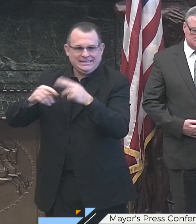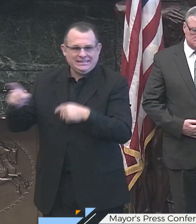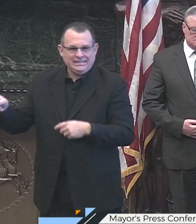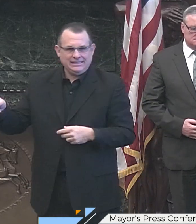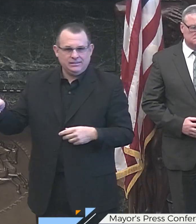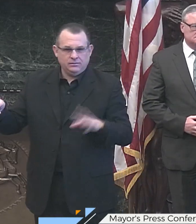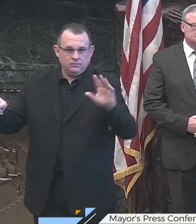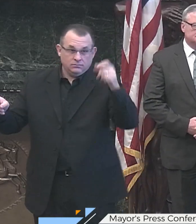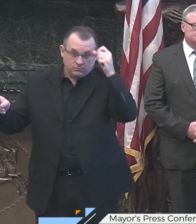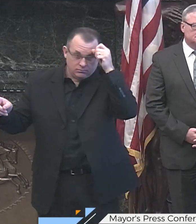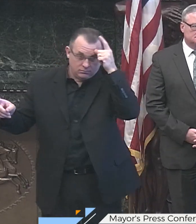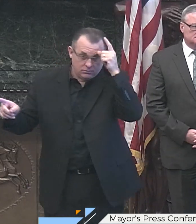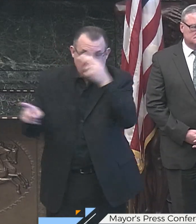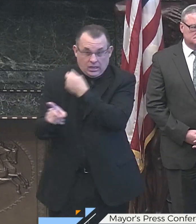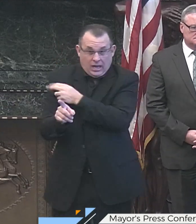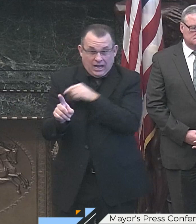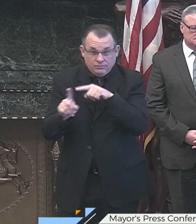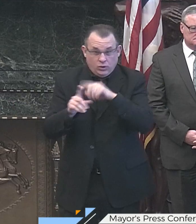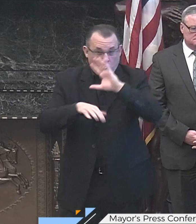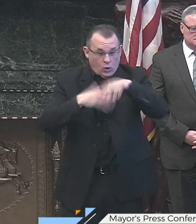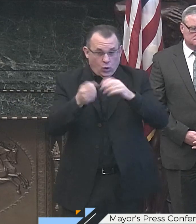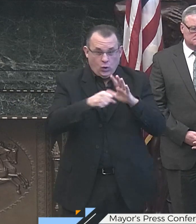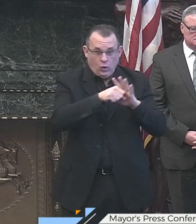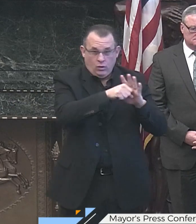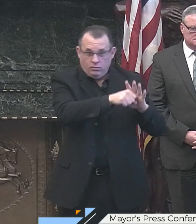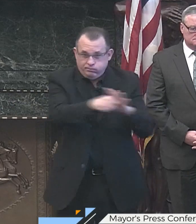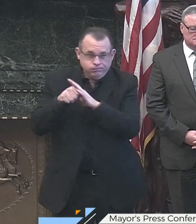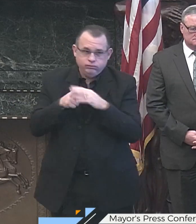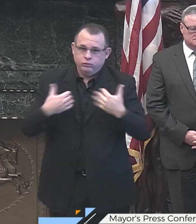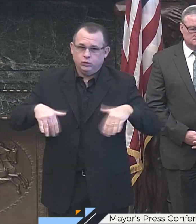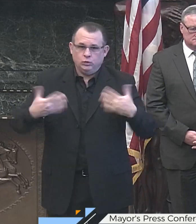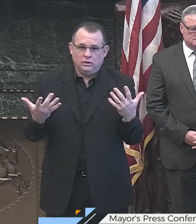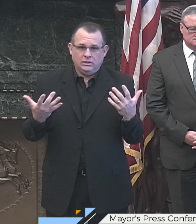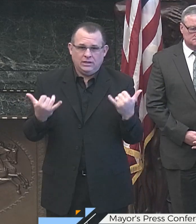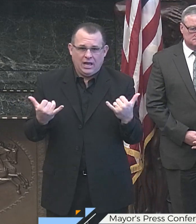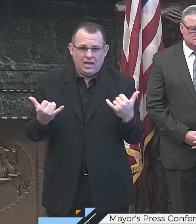every hospital is going to have some staffing challenges going forward.